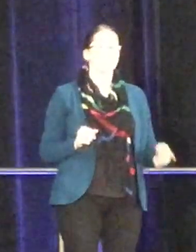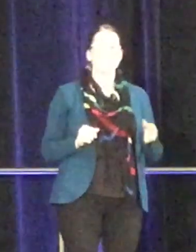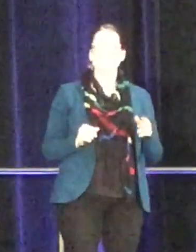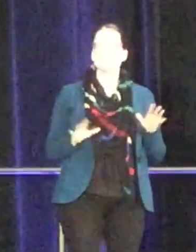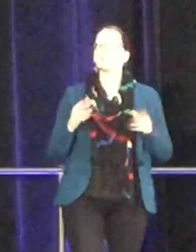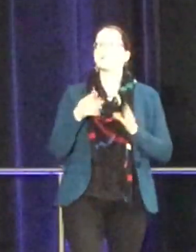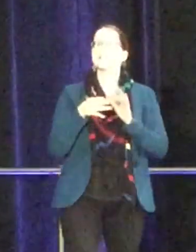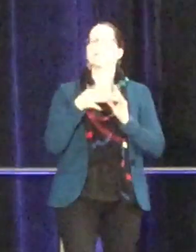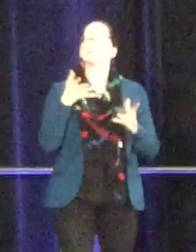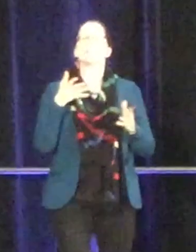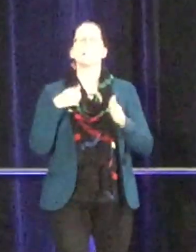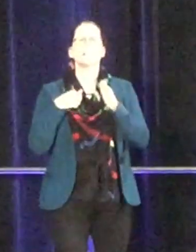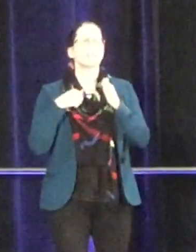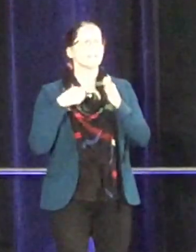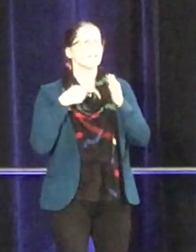Say it again.